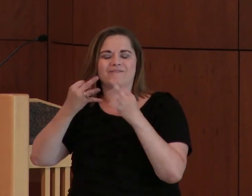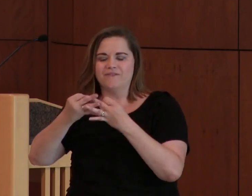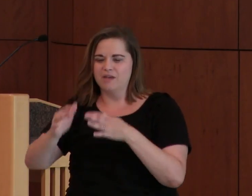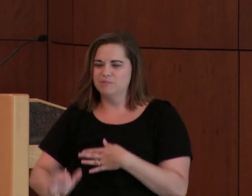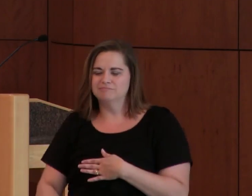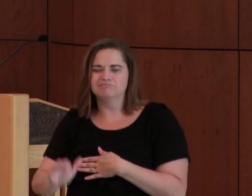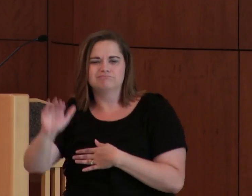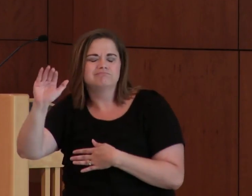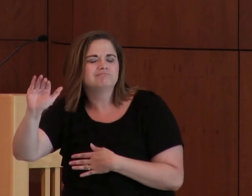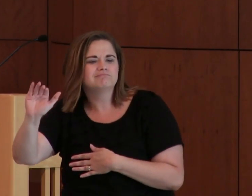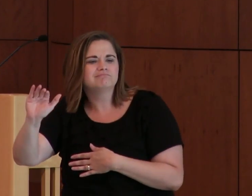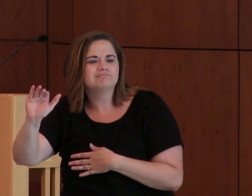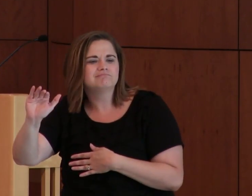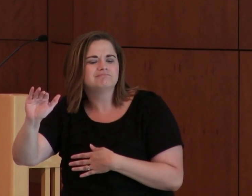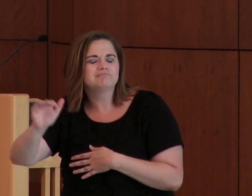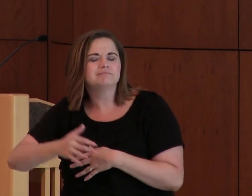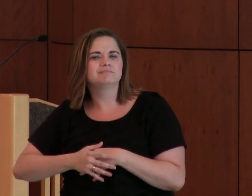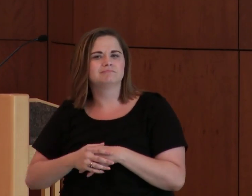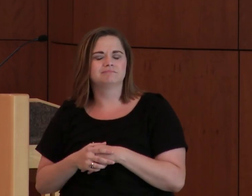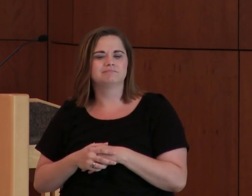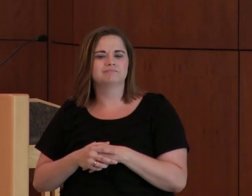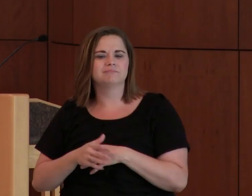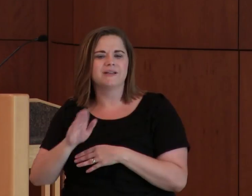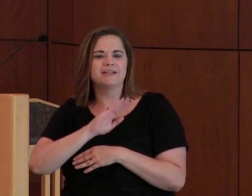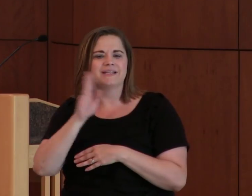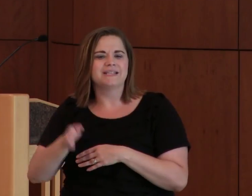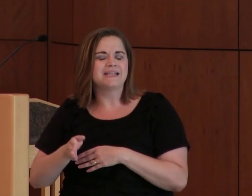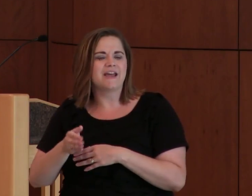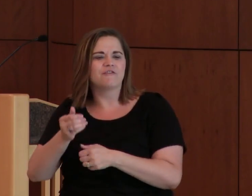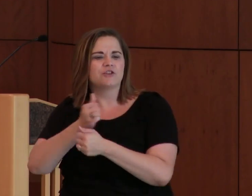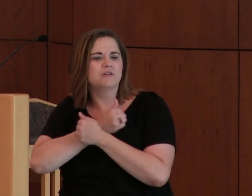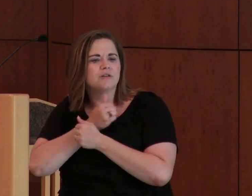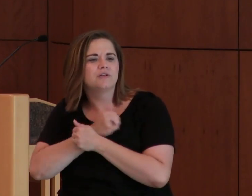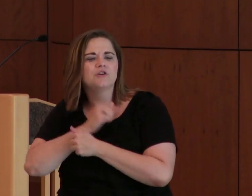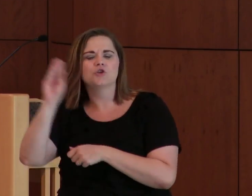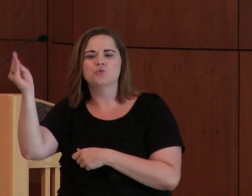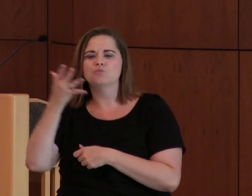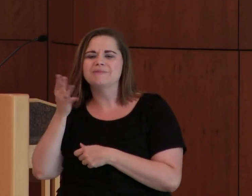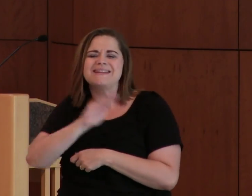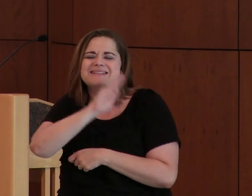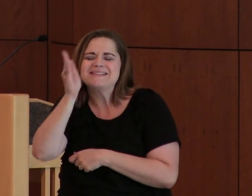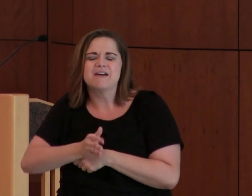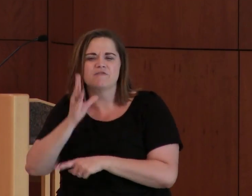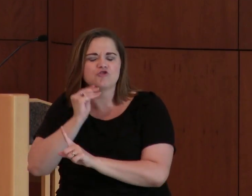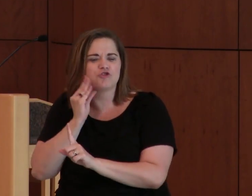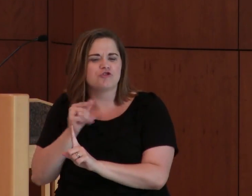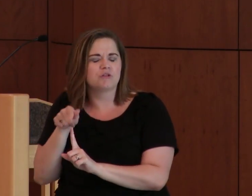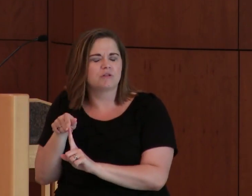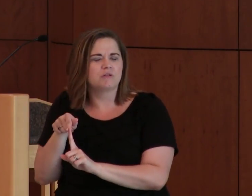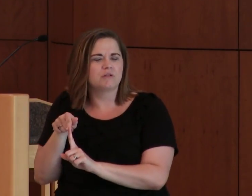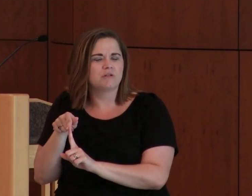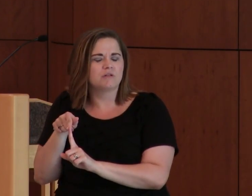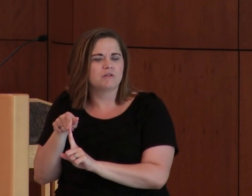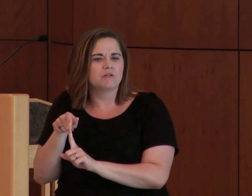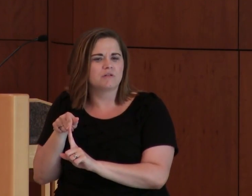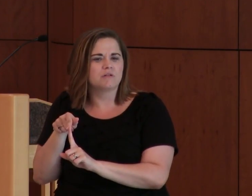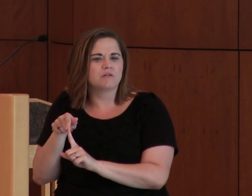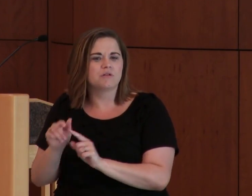from. There was never mercy or grace in her life. She had grown up in a home